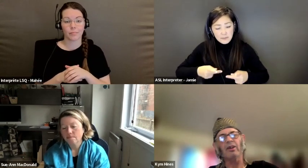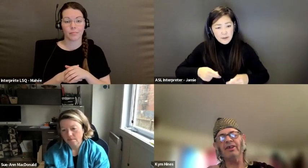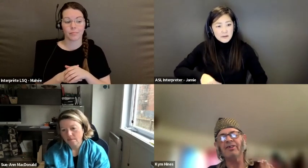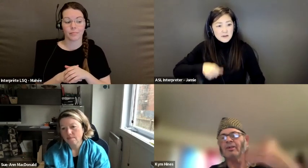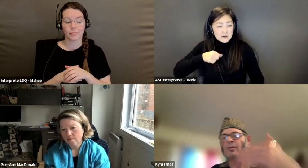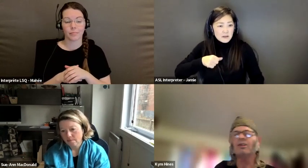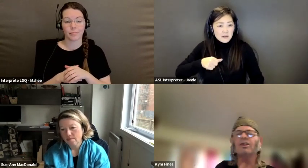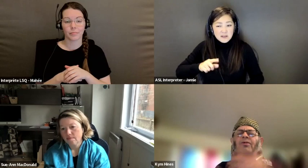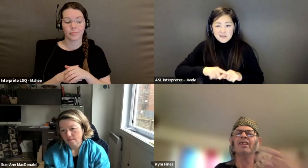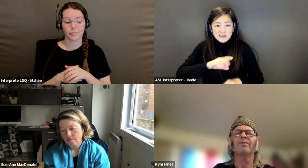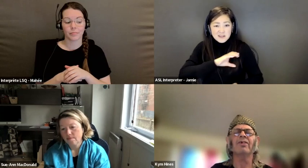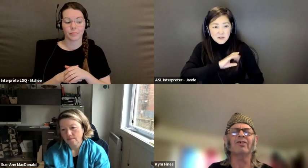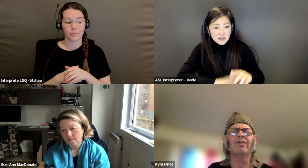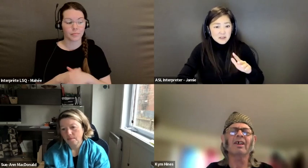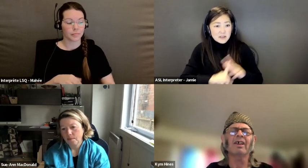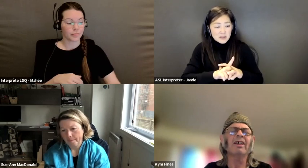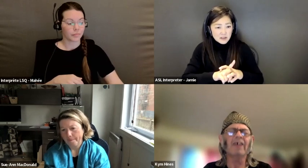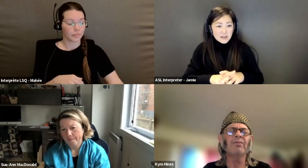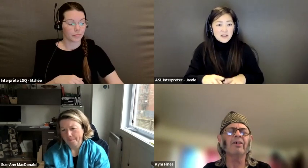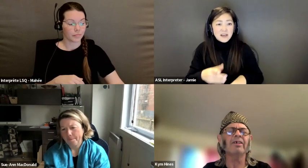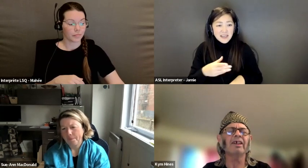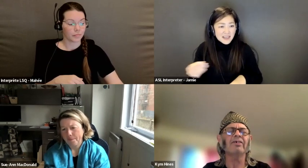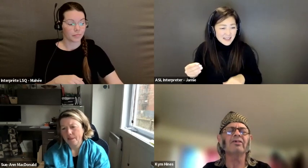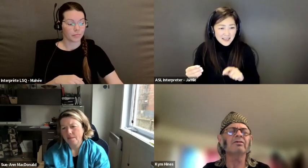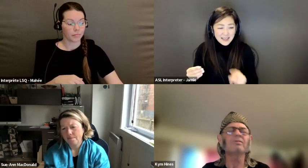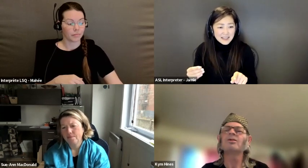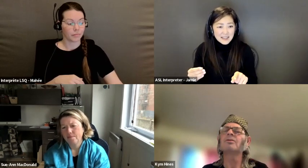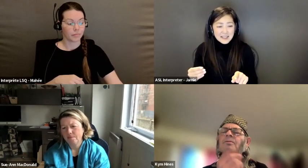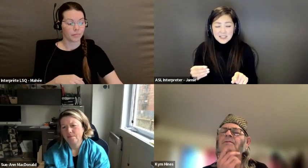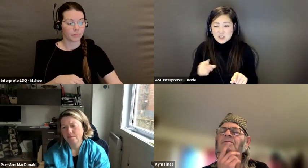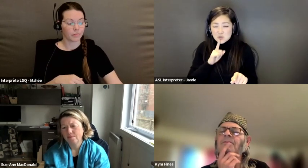the police and the bylaw. You've seen the video, so it's very intense.